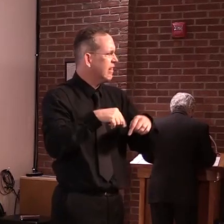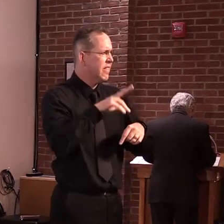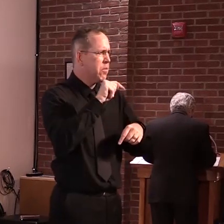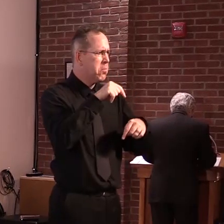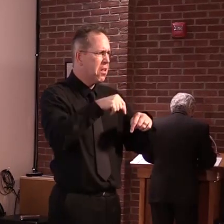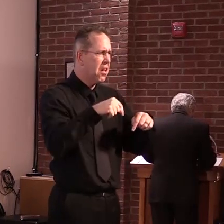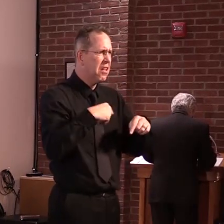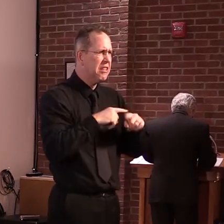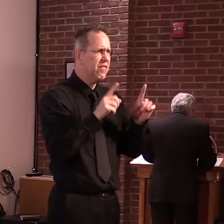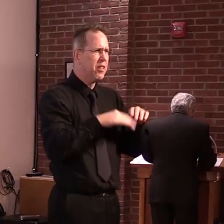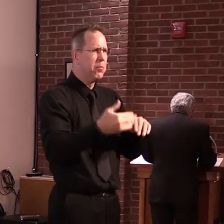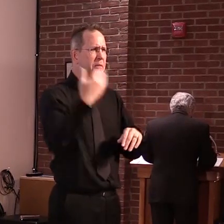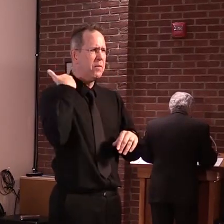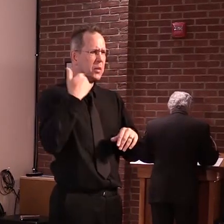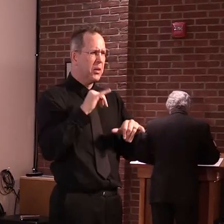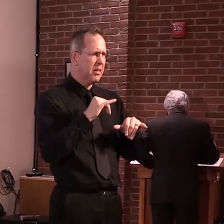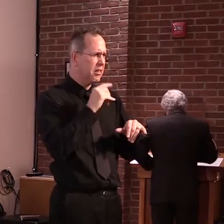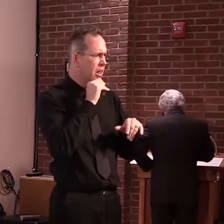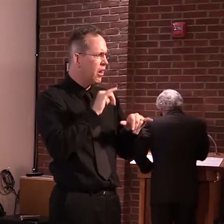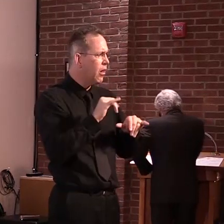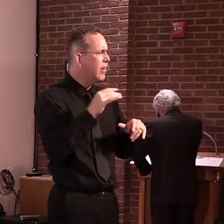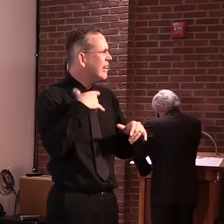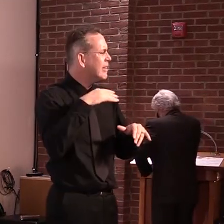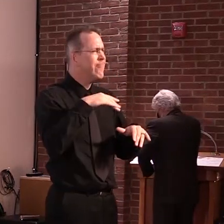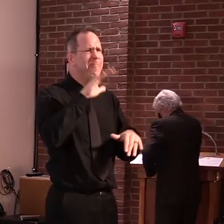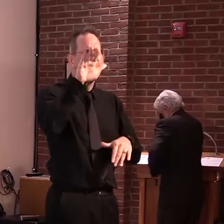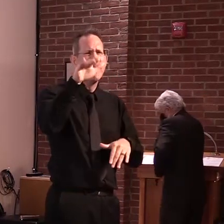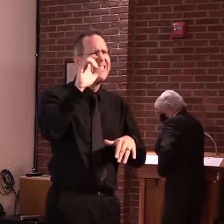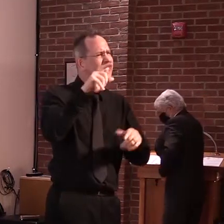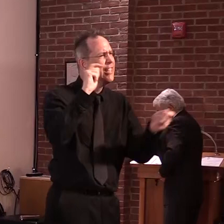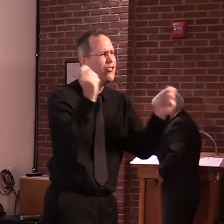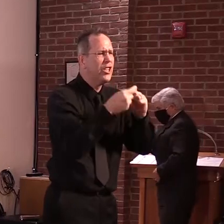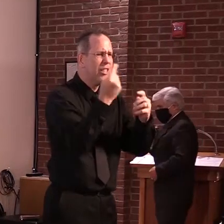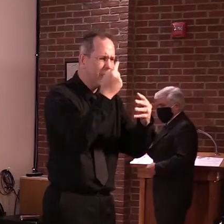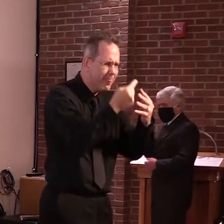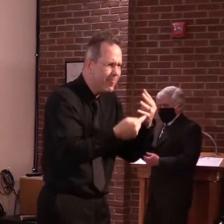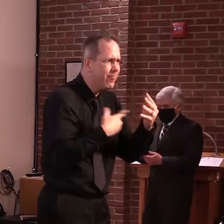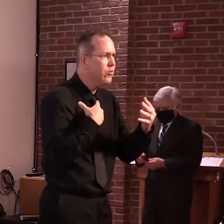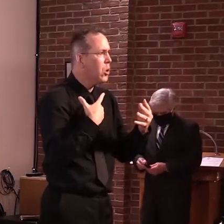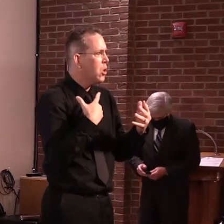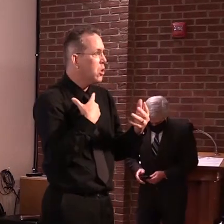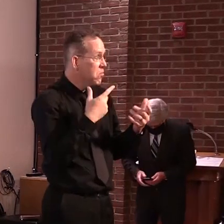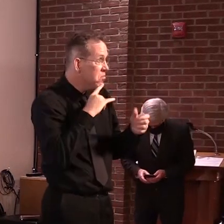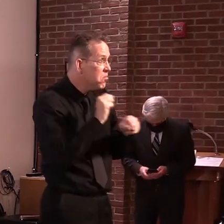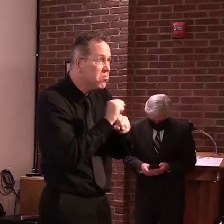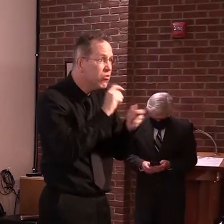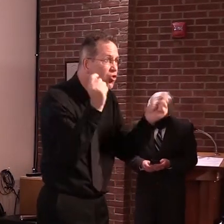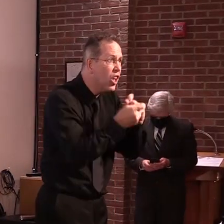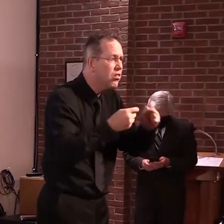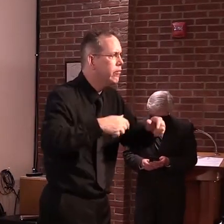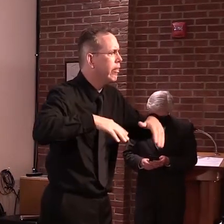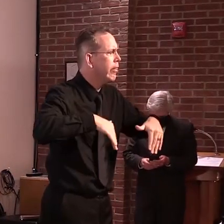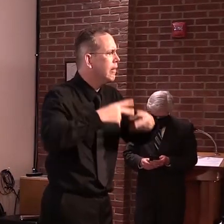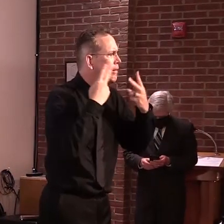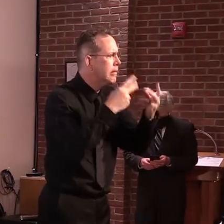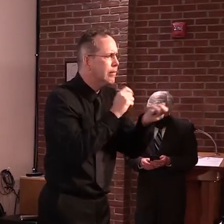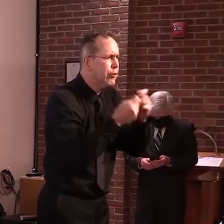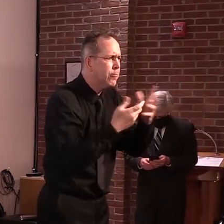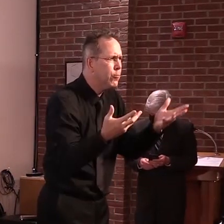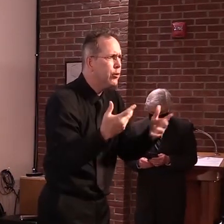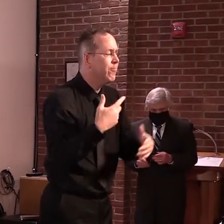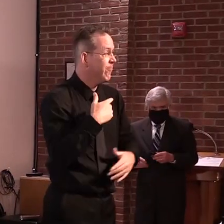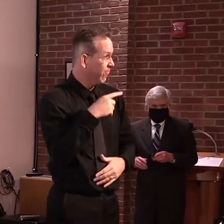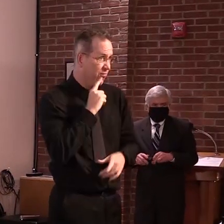has been done. My answer was yes. I'm not sure what it is, perhaps the magnitude of participation across the